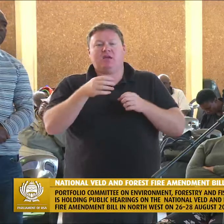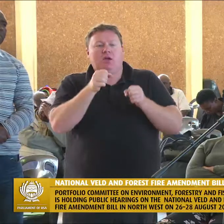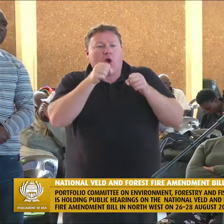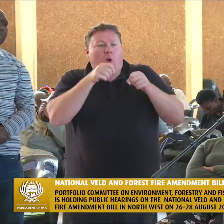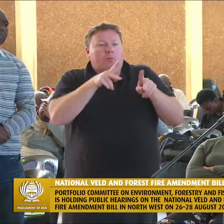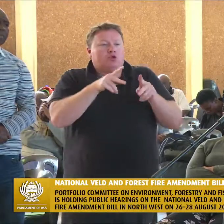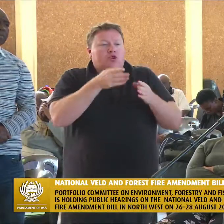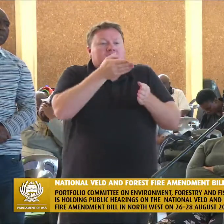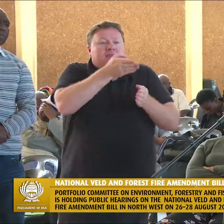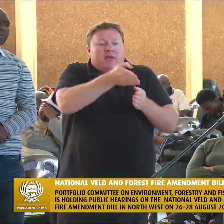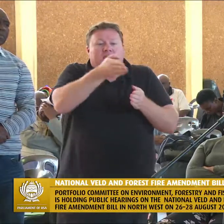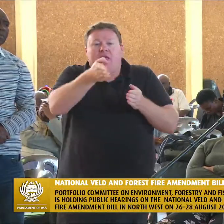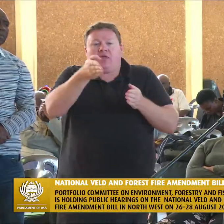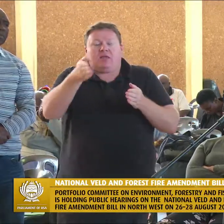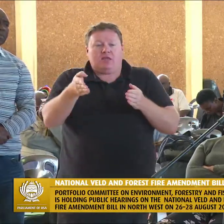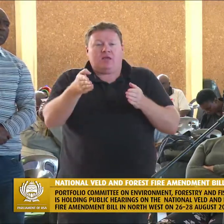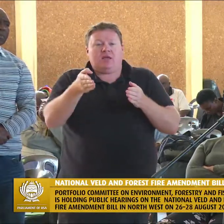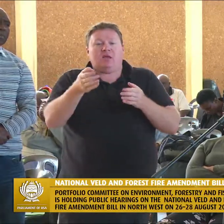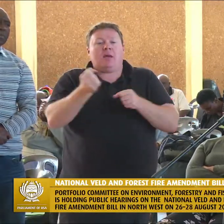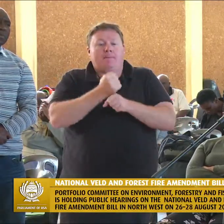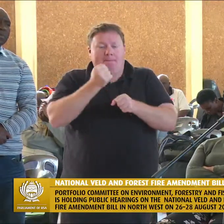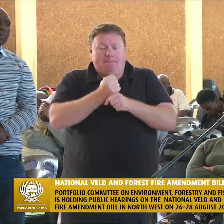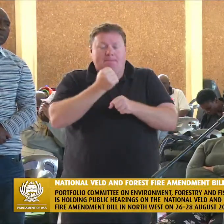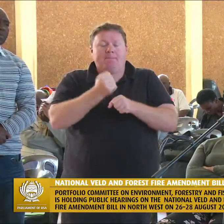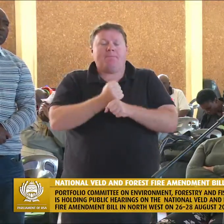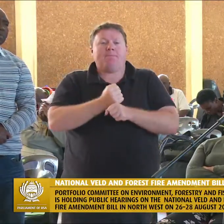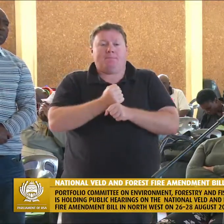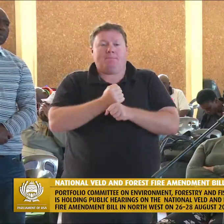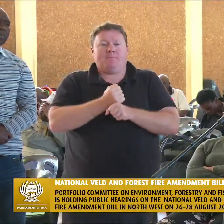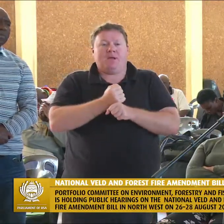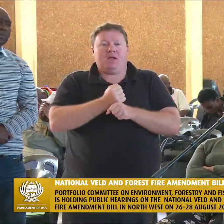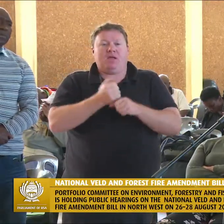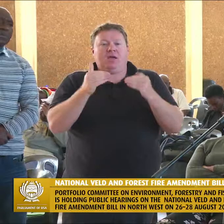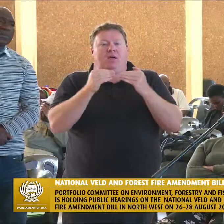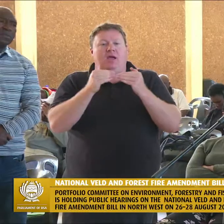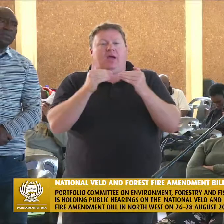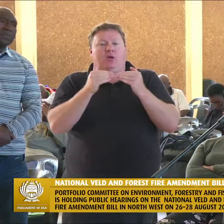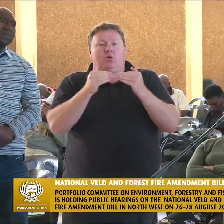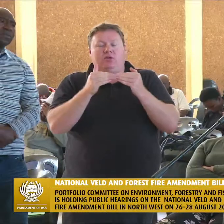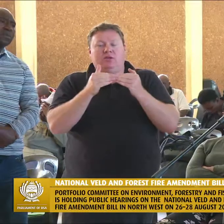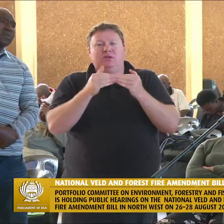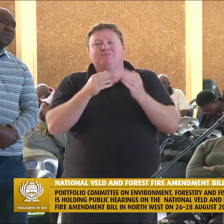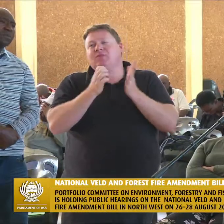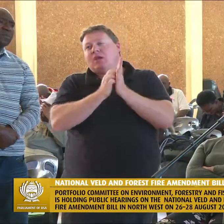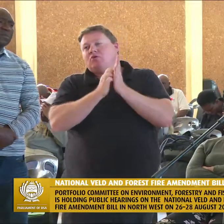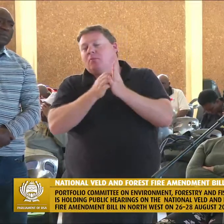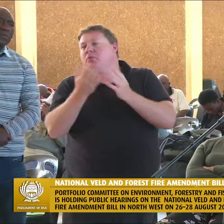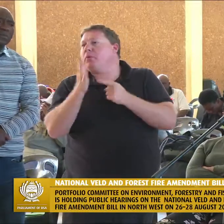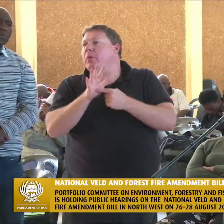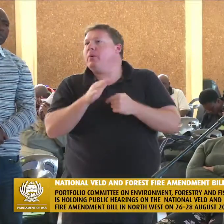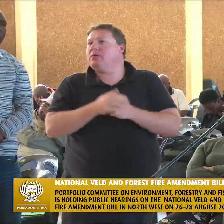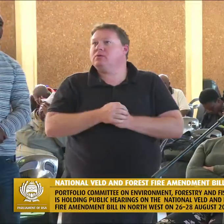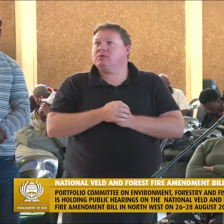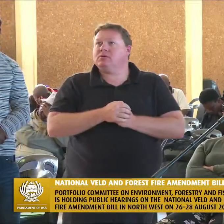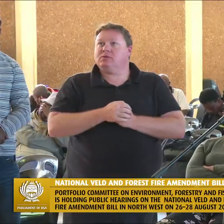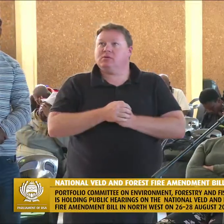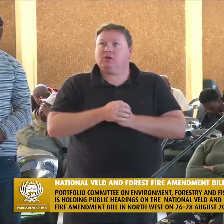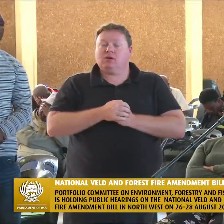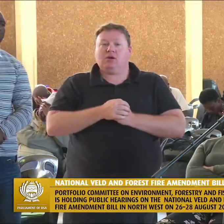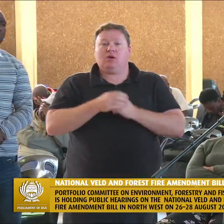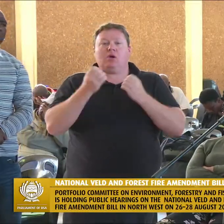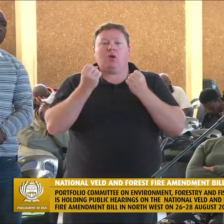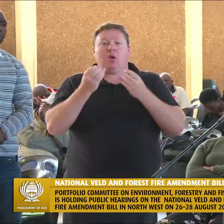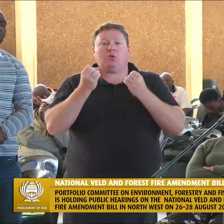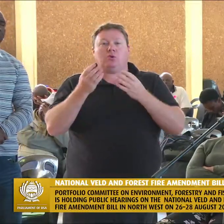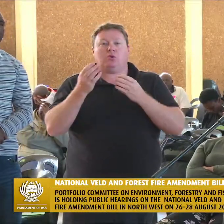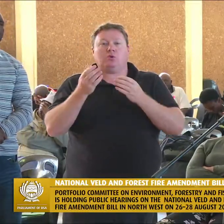exist try to translate it into some form of equity of some sort for example a lot of corporates get to talk about what we refer